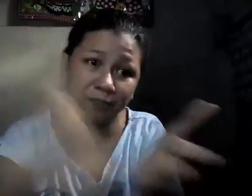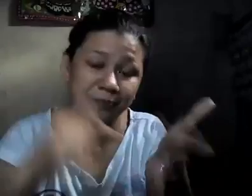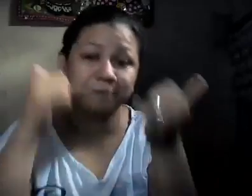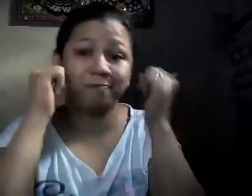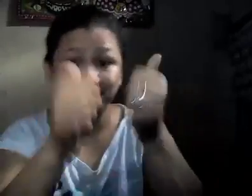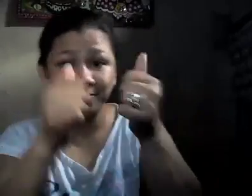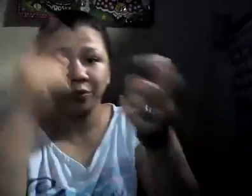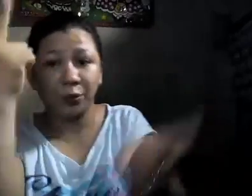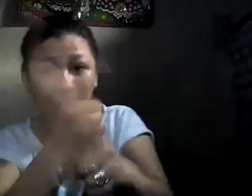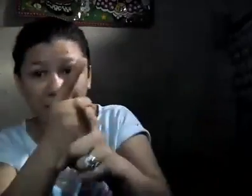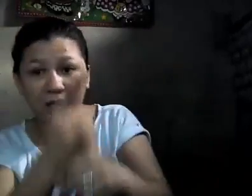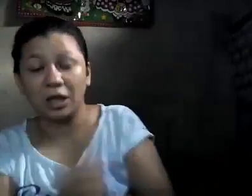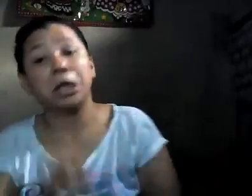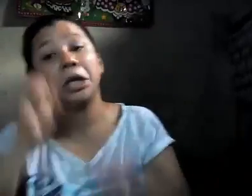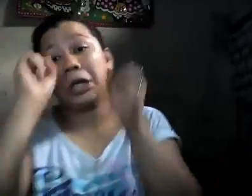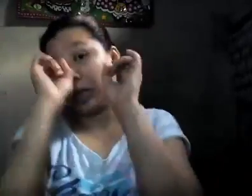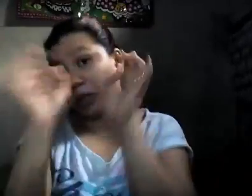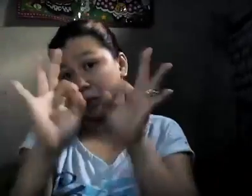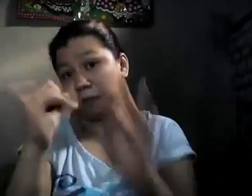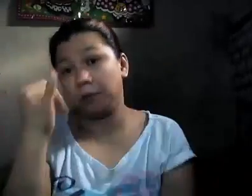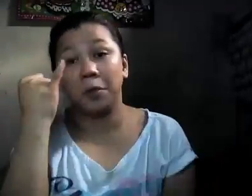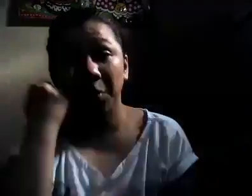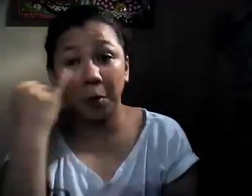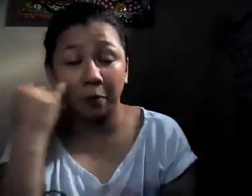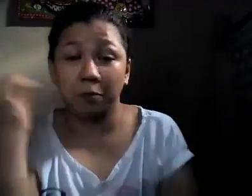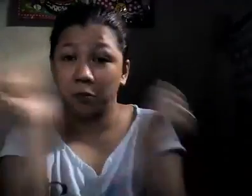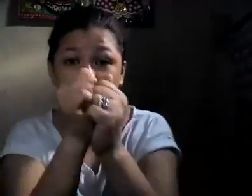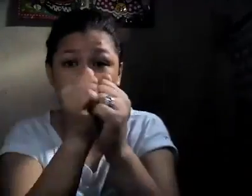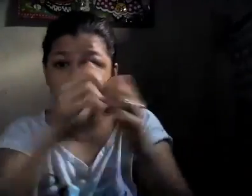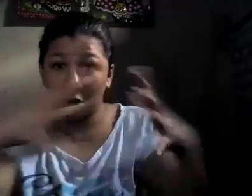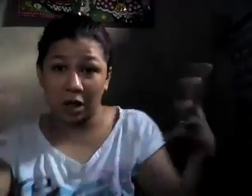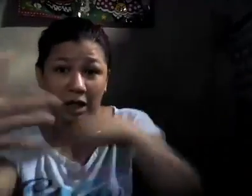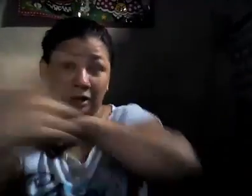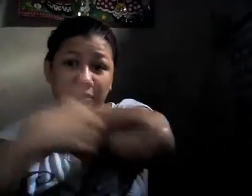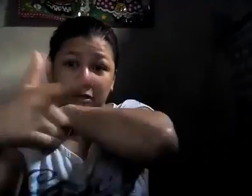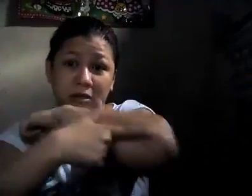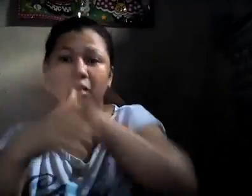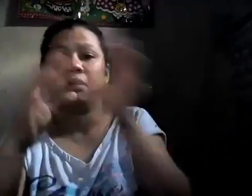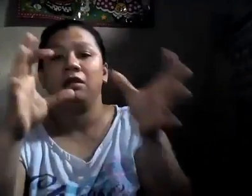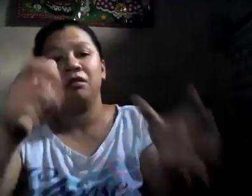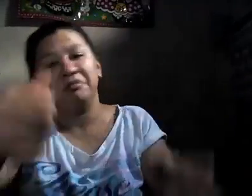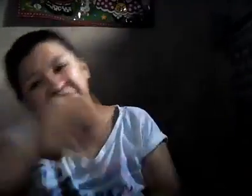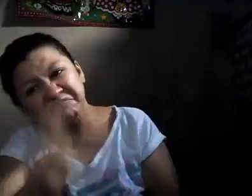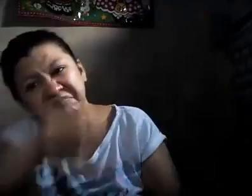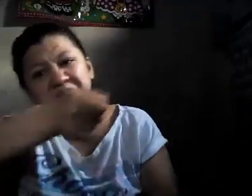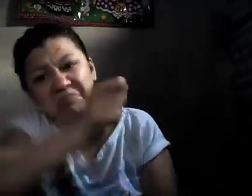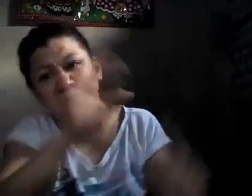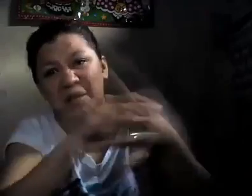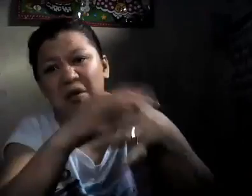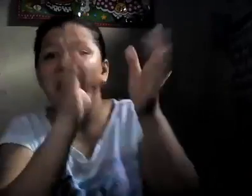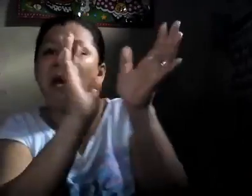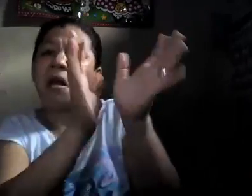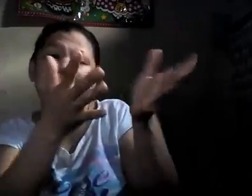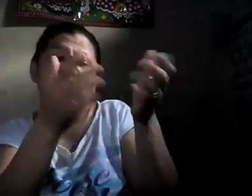choice. New bright colors. Six out of ten Filipinos ang kulang sa nutrisyon. Pag kulang ang breakfast, so